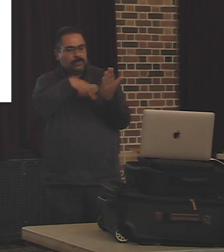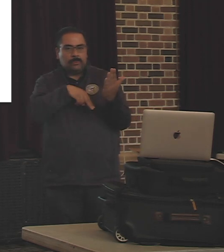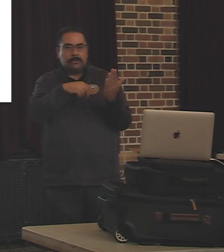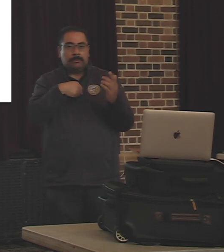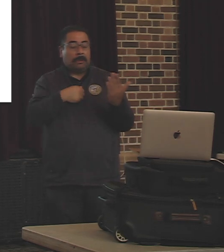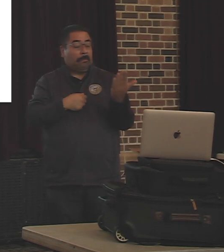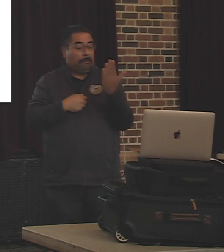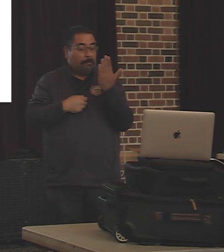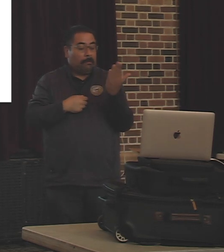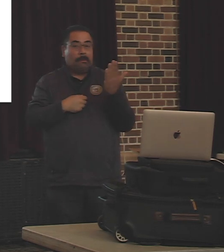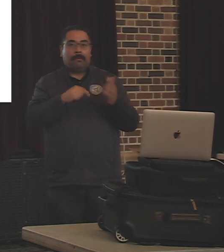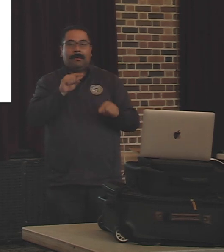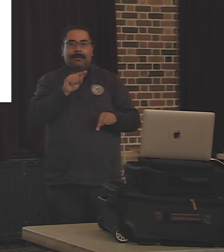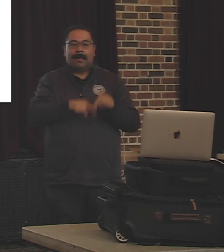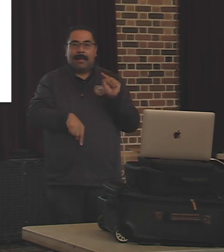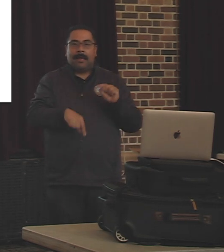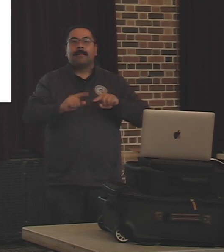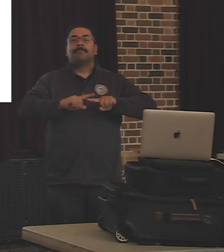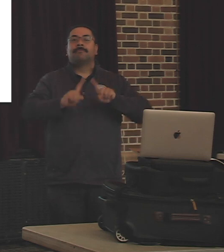barely see it. But